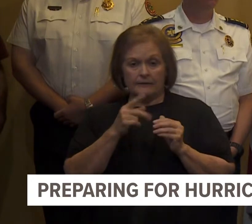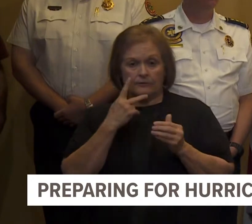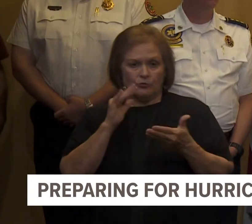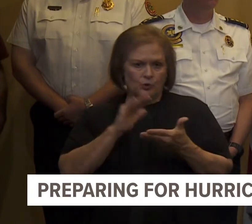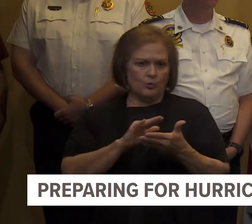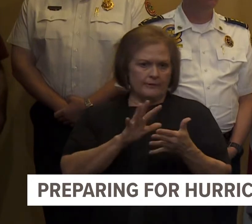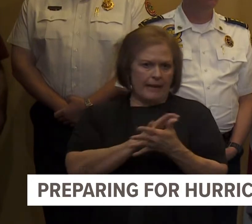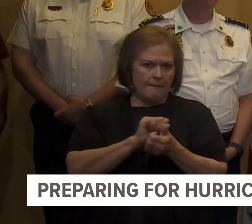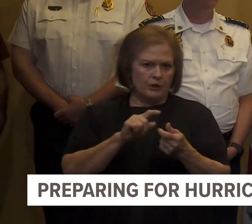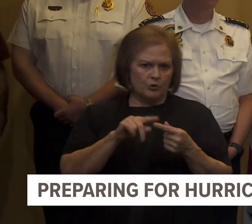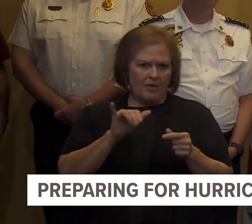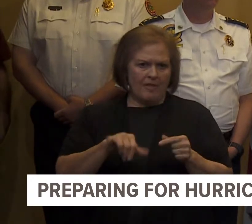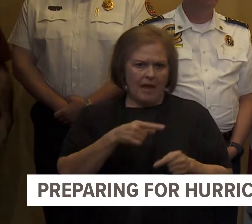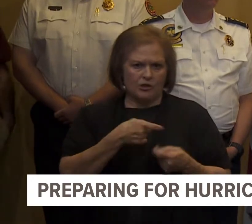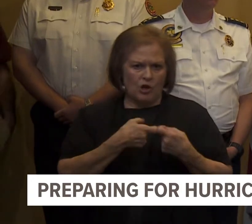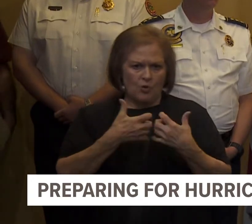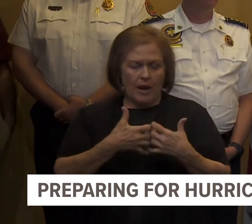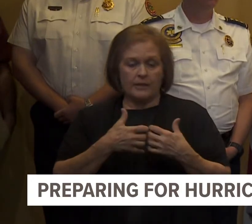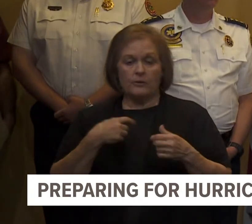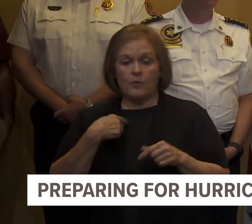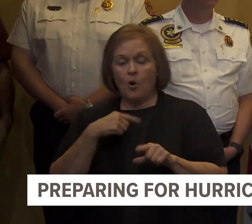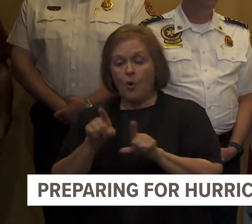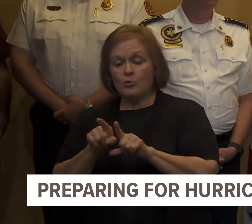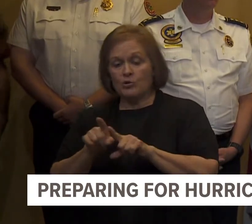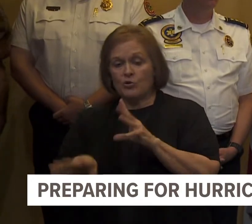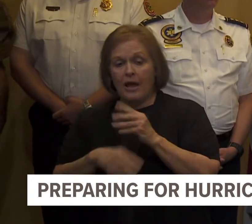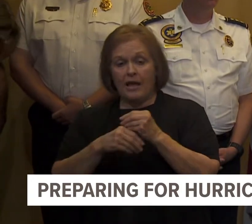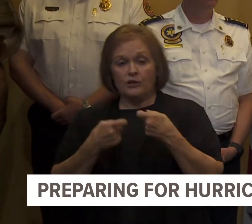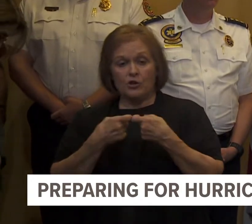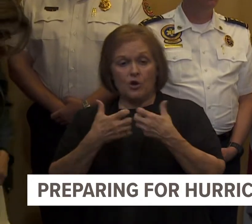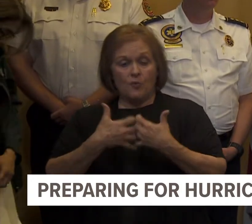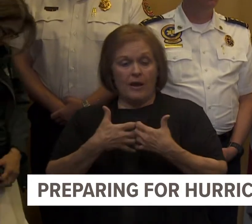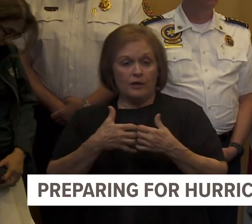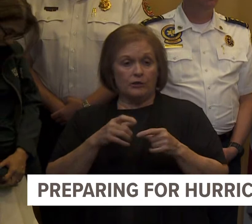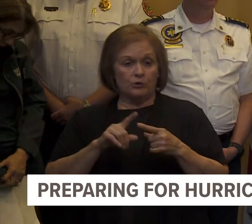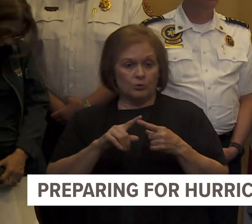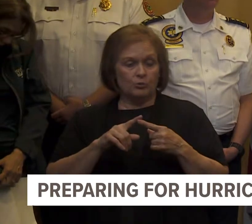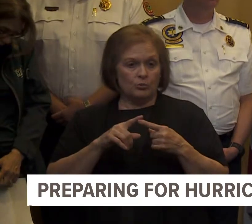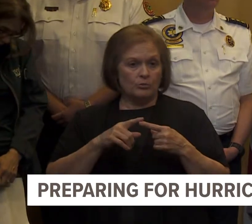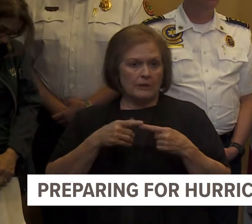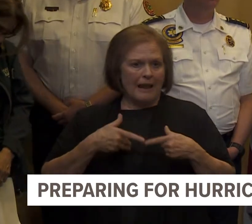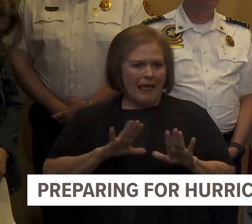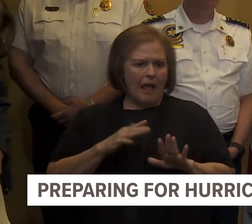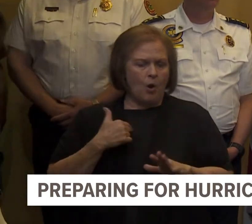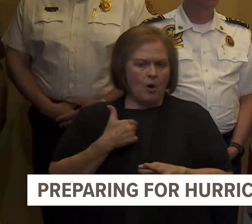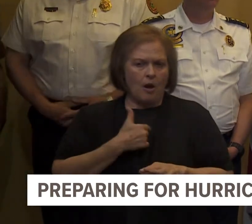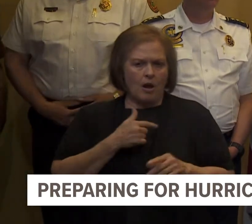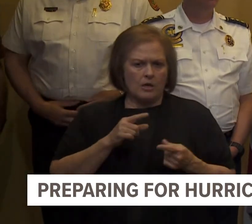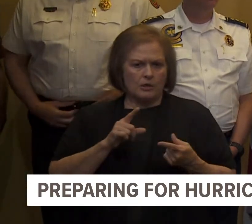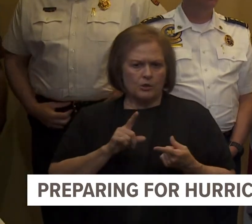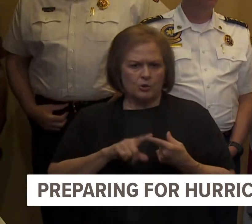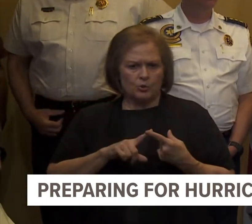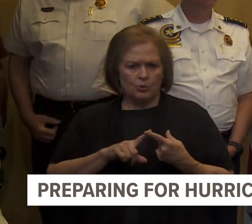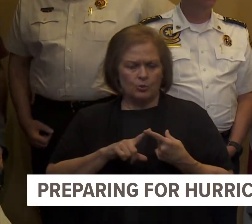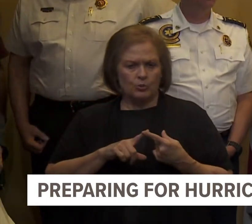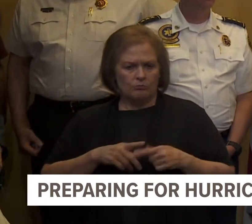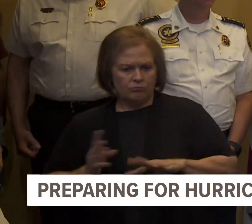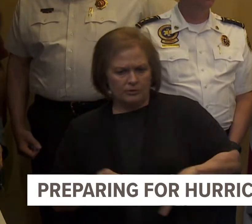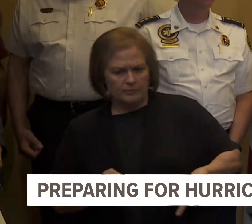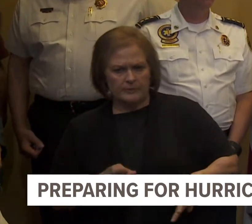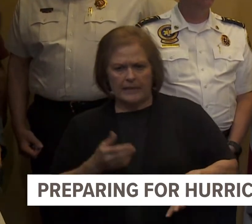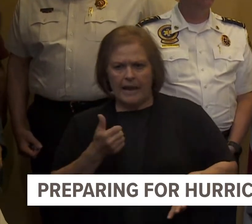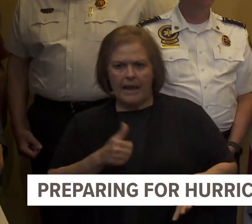generator. We also added additional generators to allow us to pump any stormwater to avoid